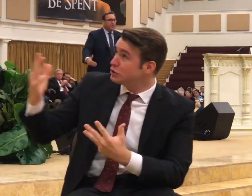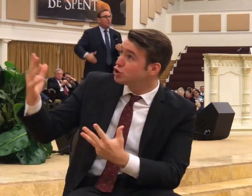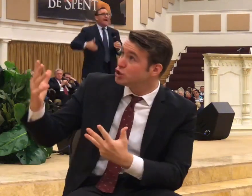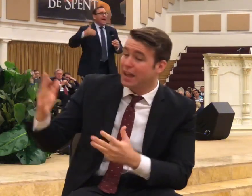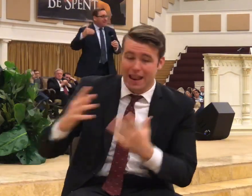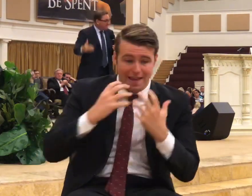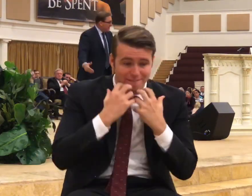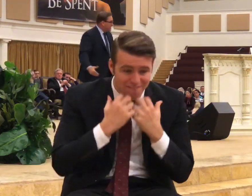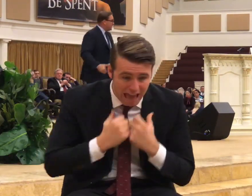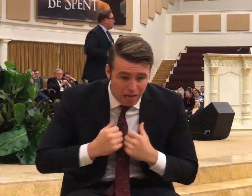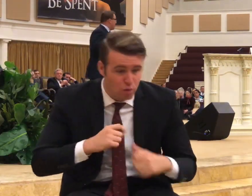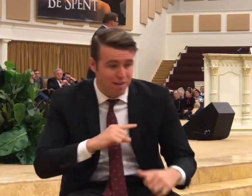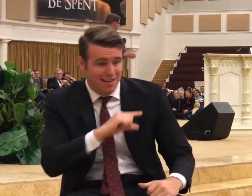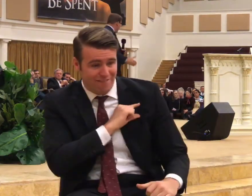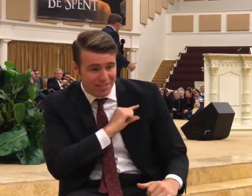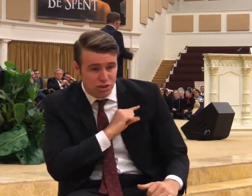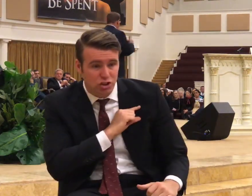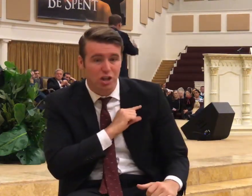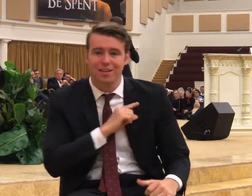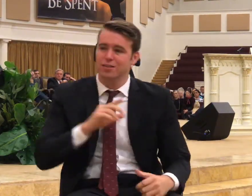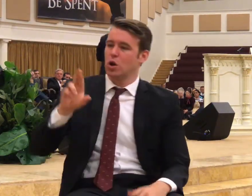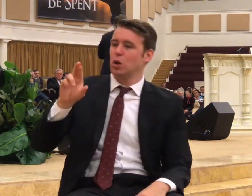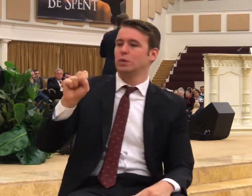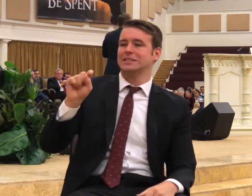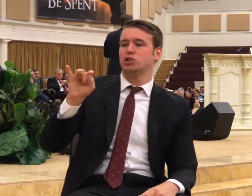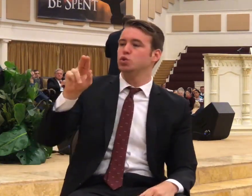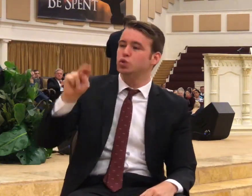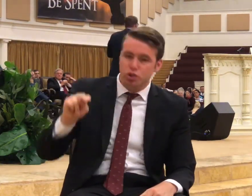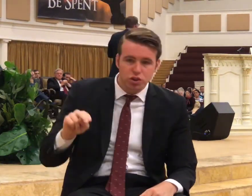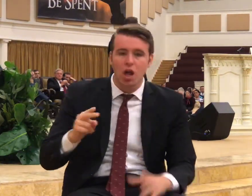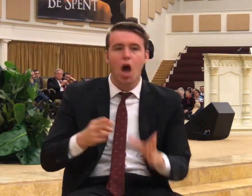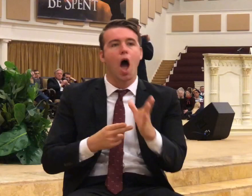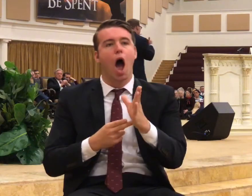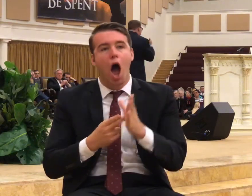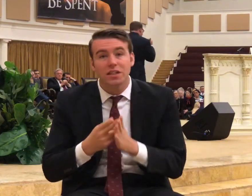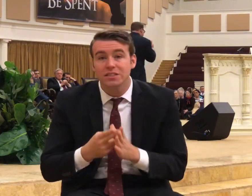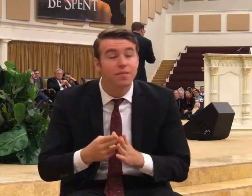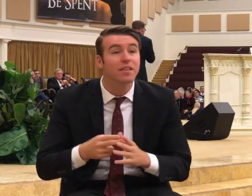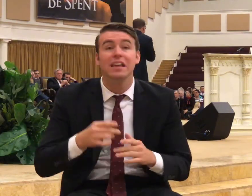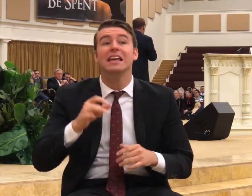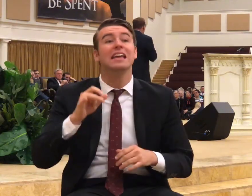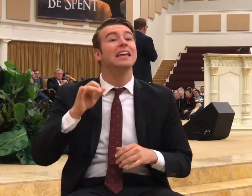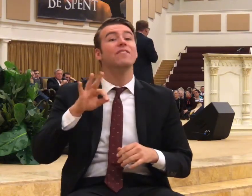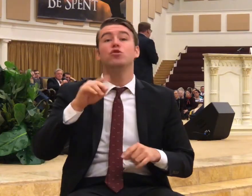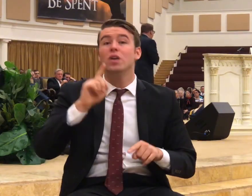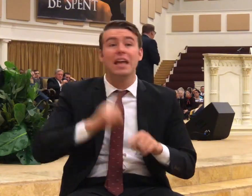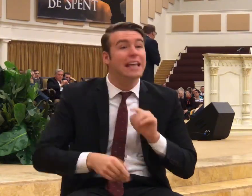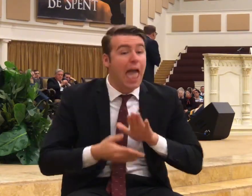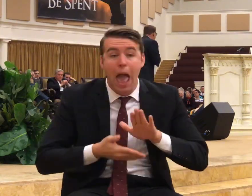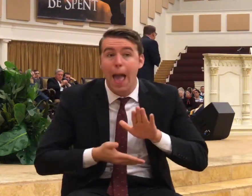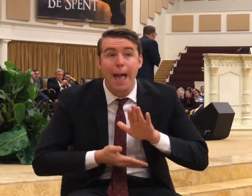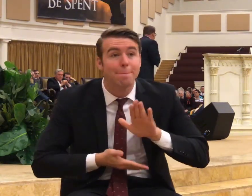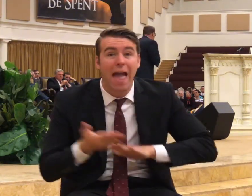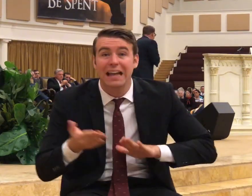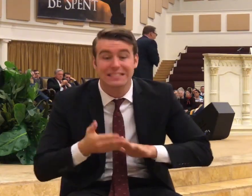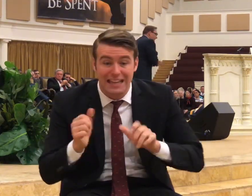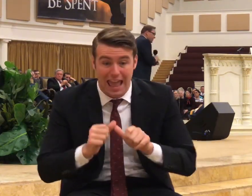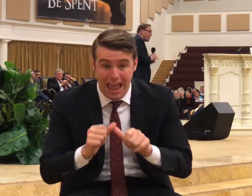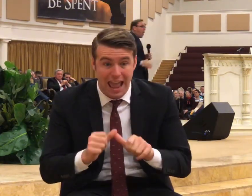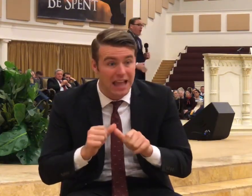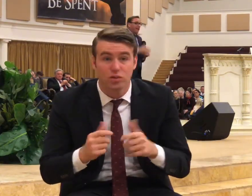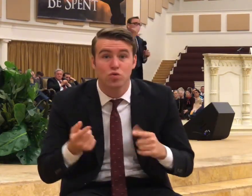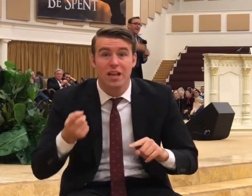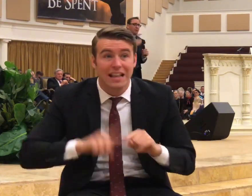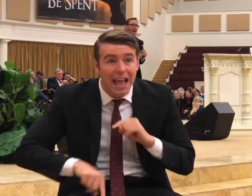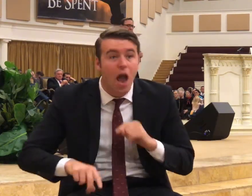and value and conviction and restitution and honesty. If you can't maintain them when that thing interrupts your life on